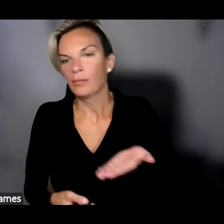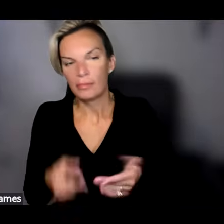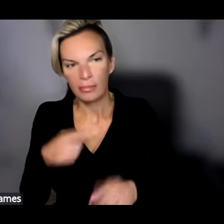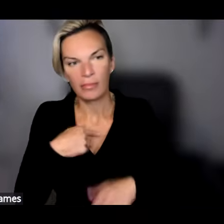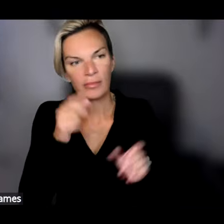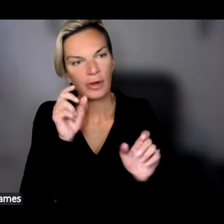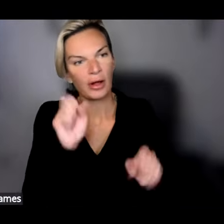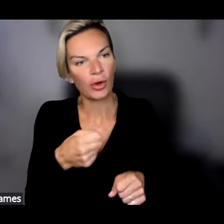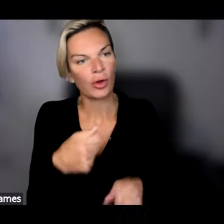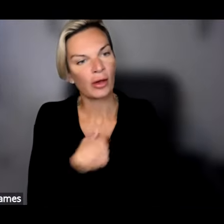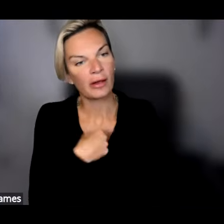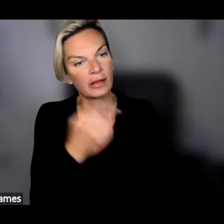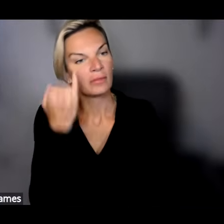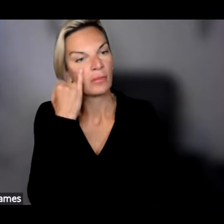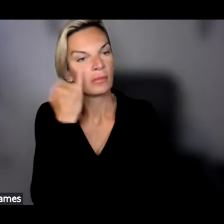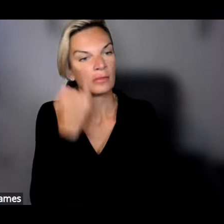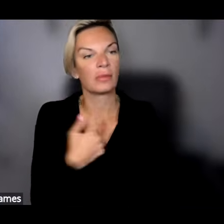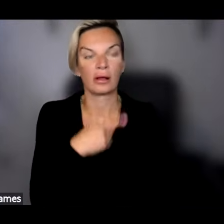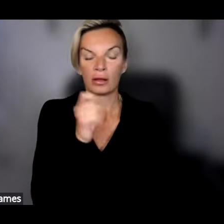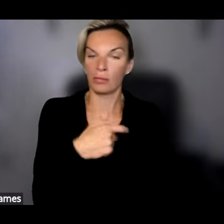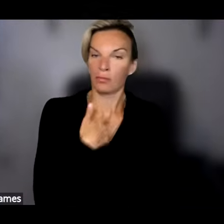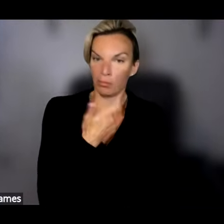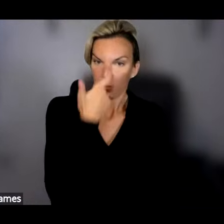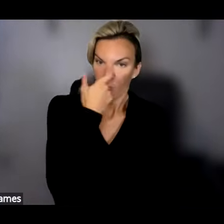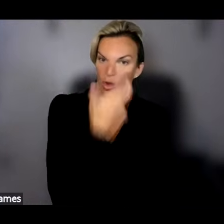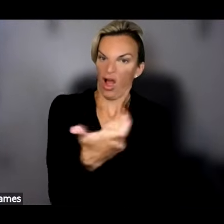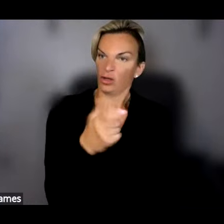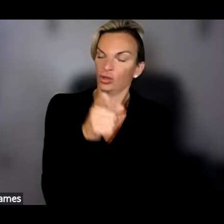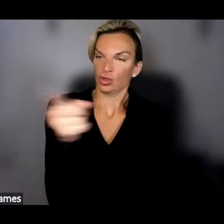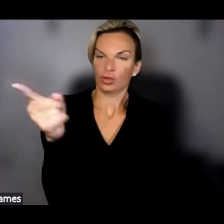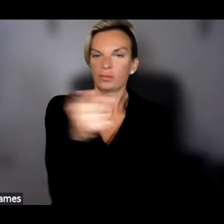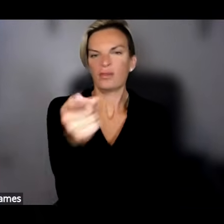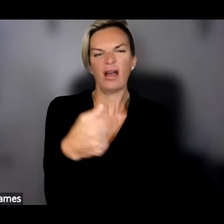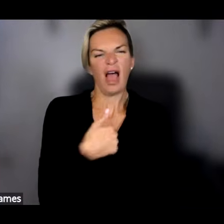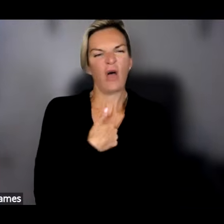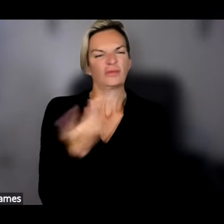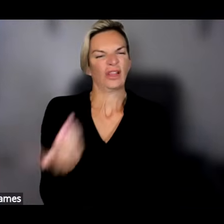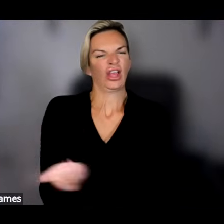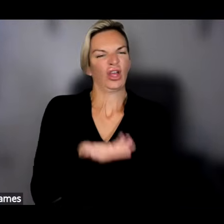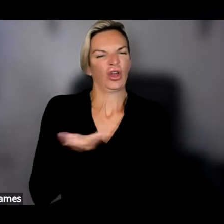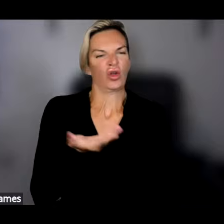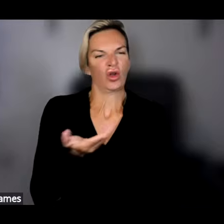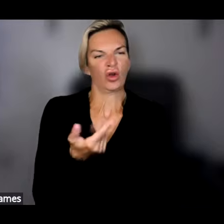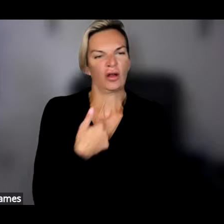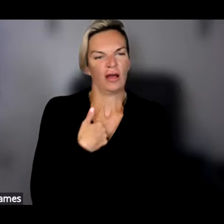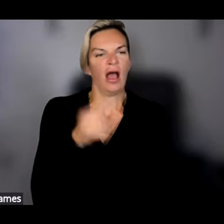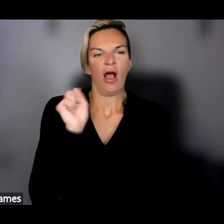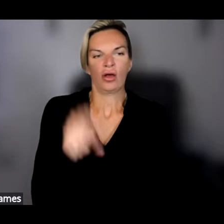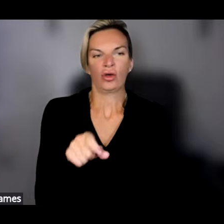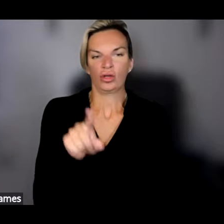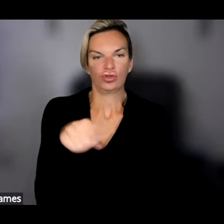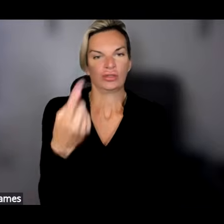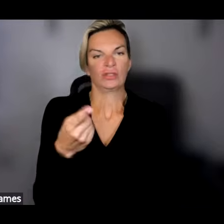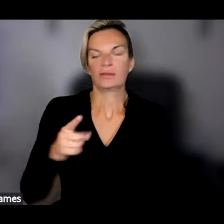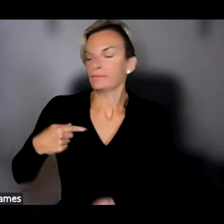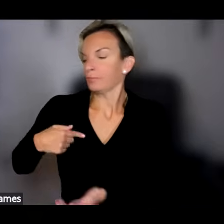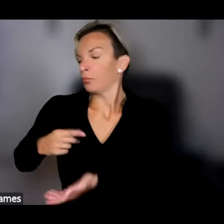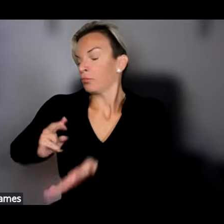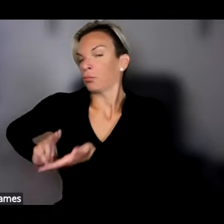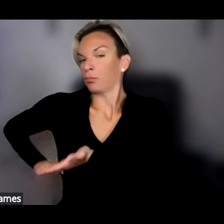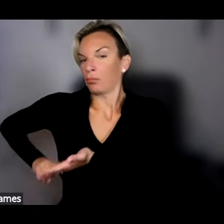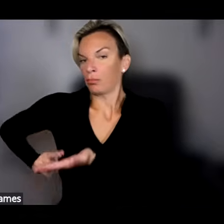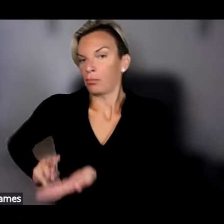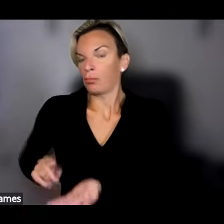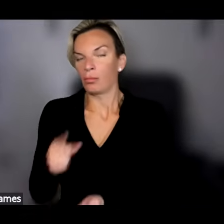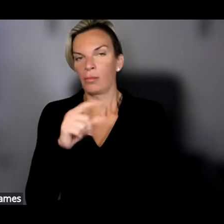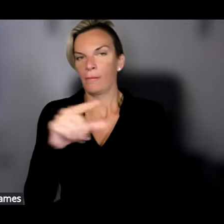Mr. Hauskamp hand Ms. Gerwitz a petition and say I was present and I could sign that petition as circulator. That's absurd. That is not